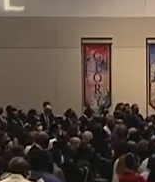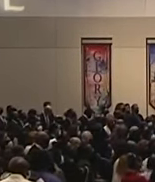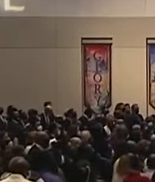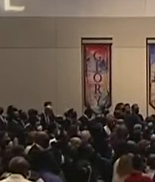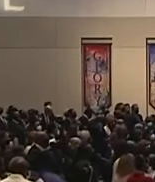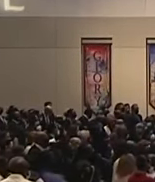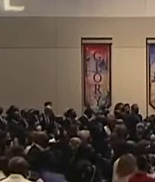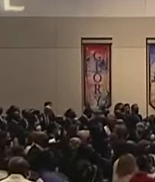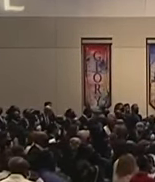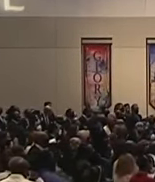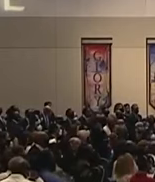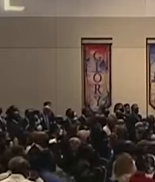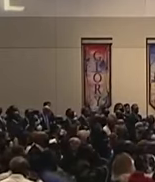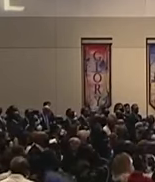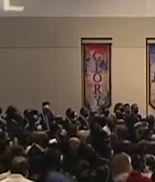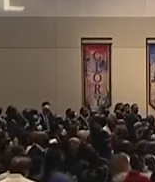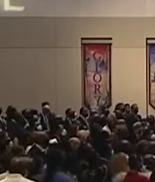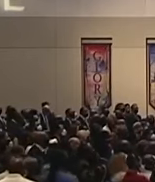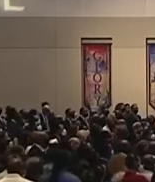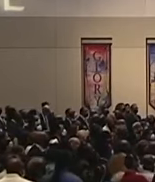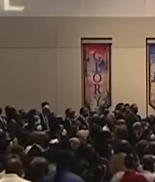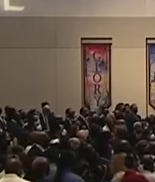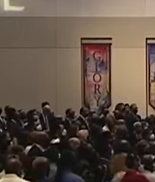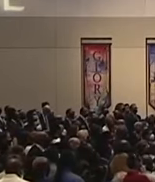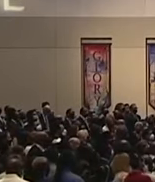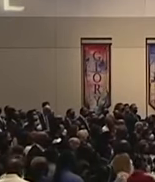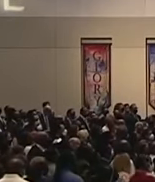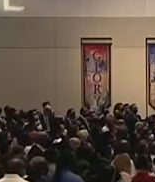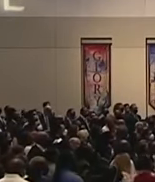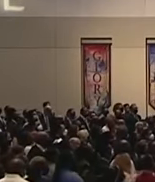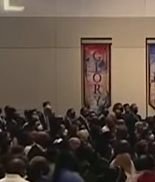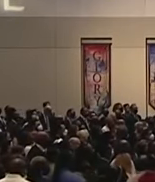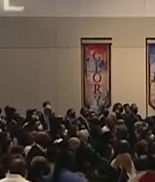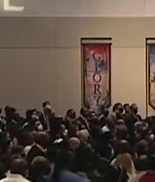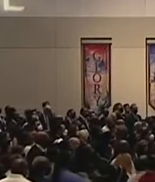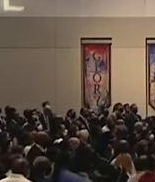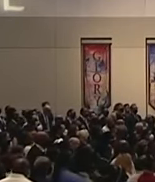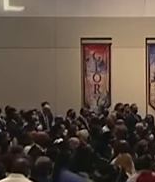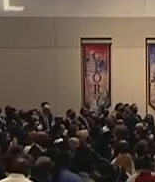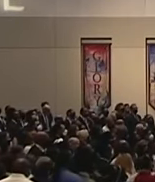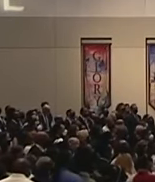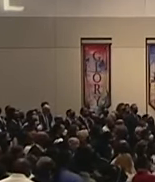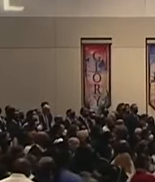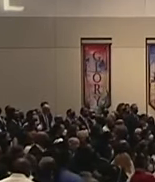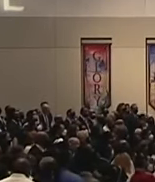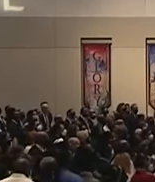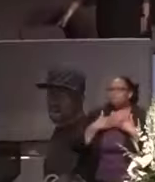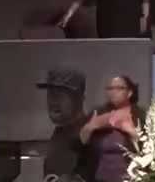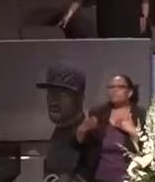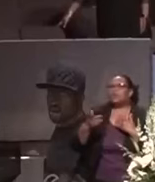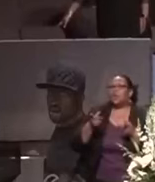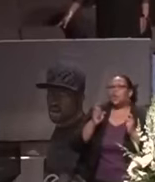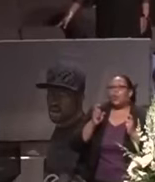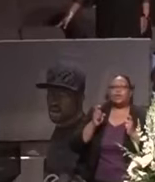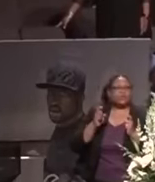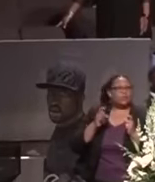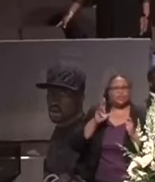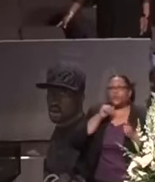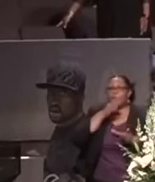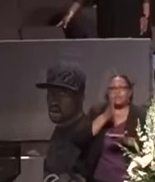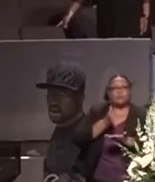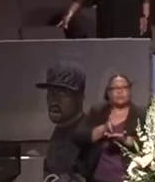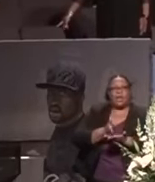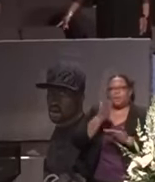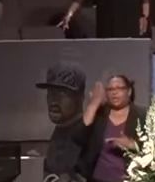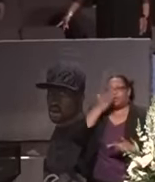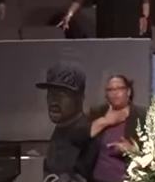I have been asked by a funeral director and the family for those of you that are viewing, they're asking that you move right along as you view that you do not stand